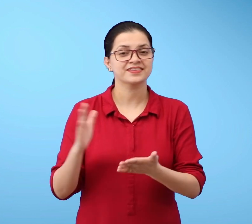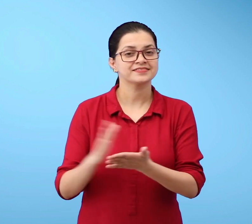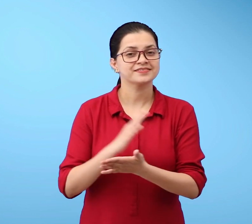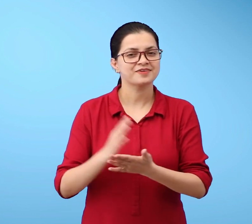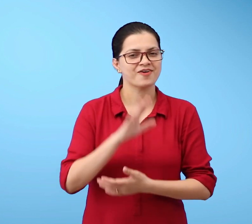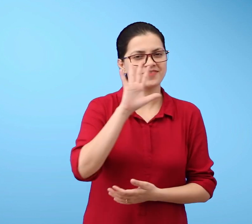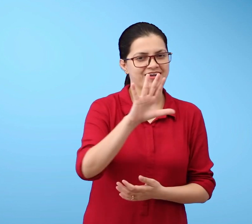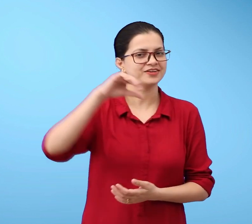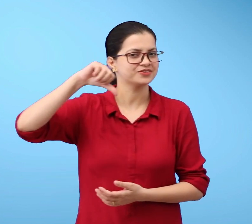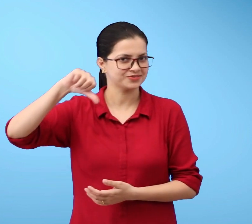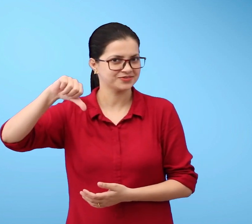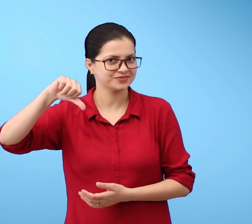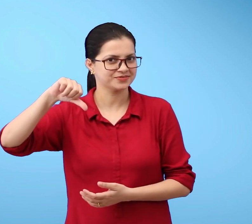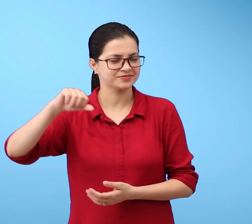page number 59.